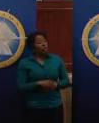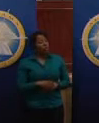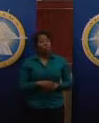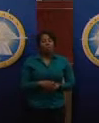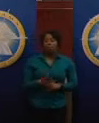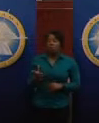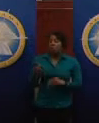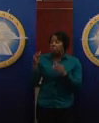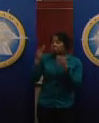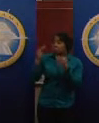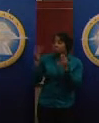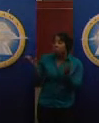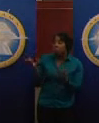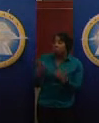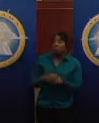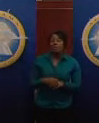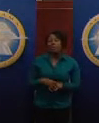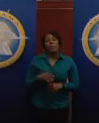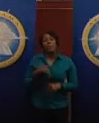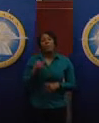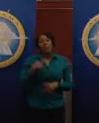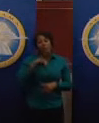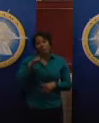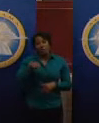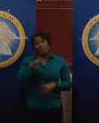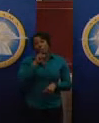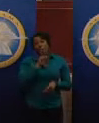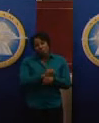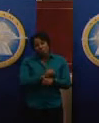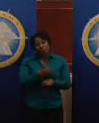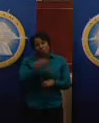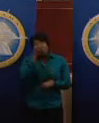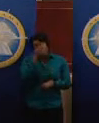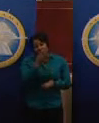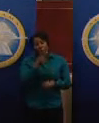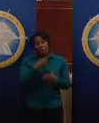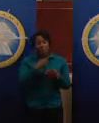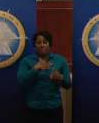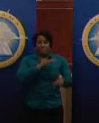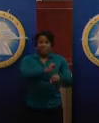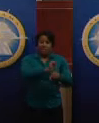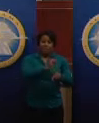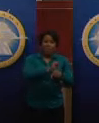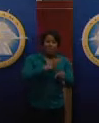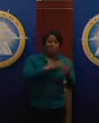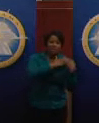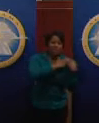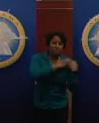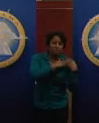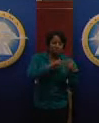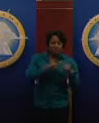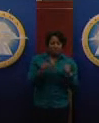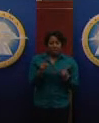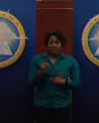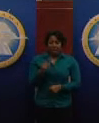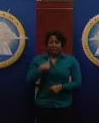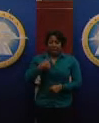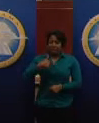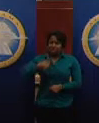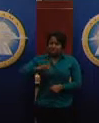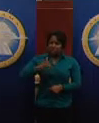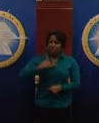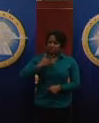question, well, what do you teach? And eventually I have to give it up what I really do for a living. But in my heart, I still see myself as a